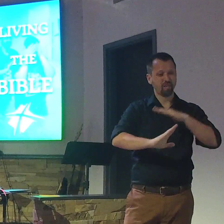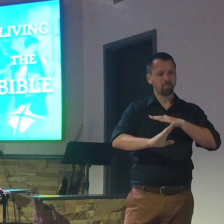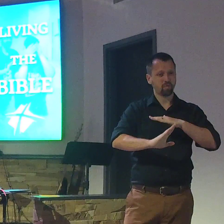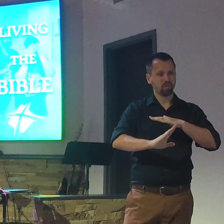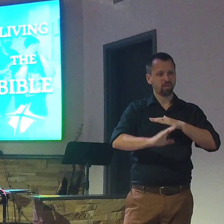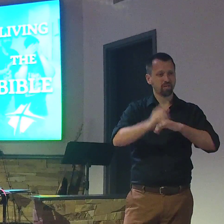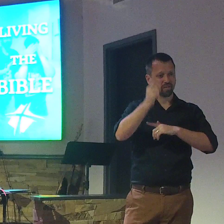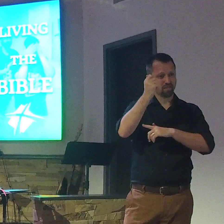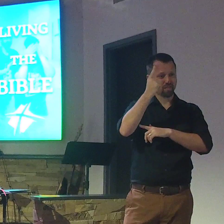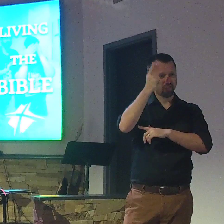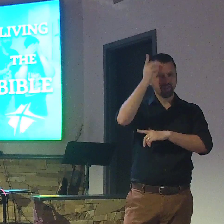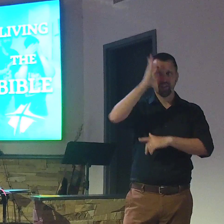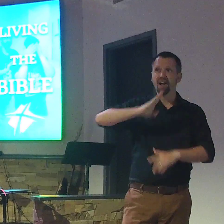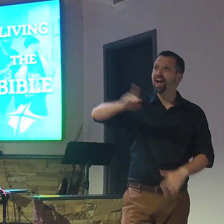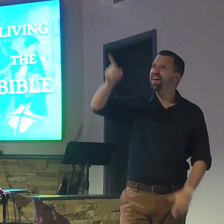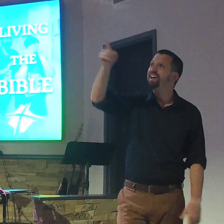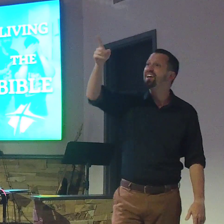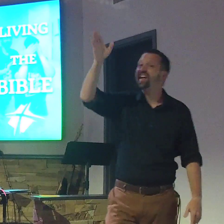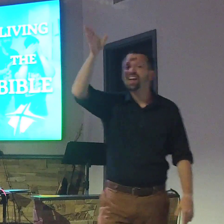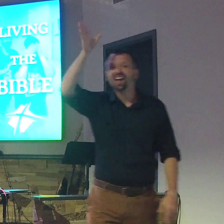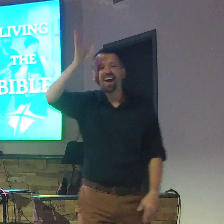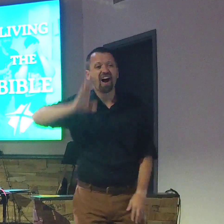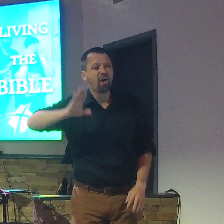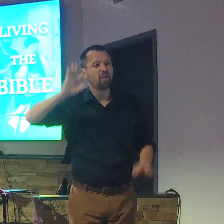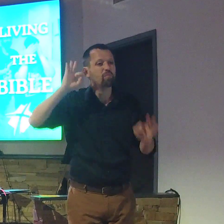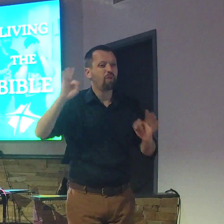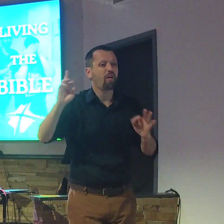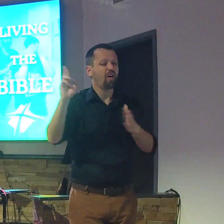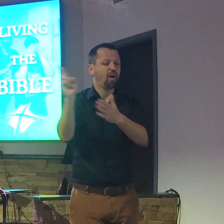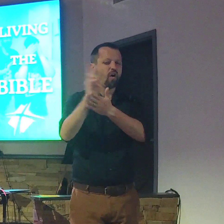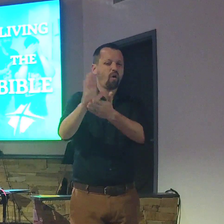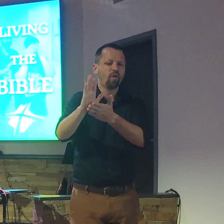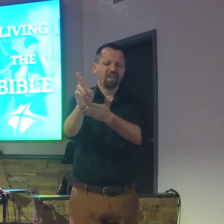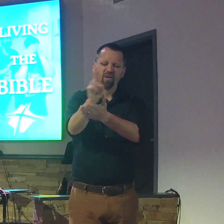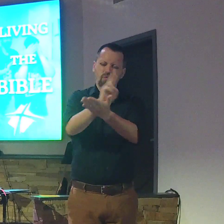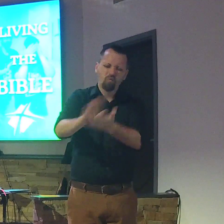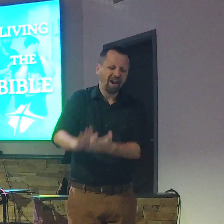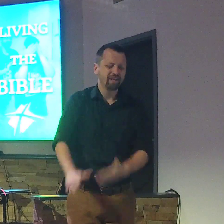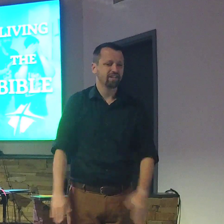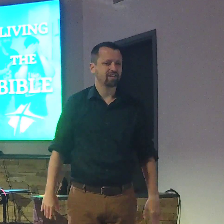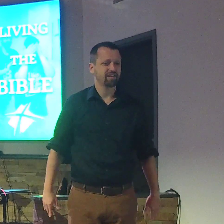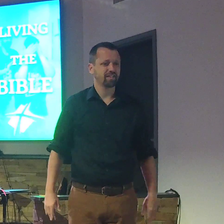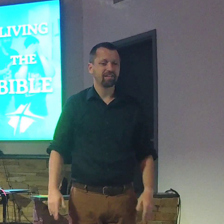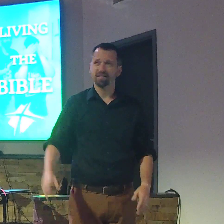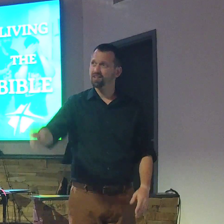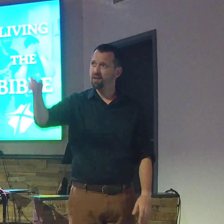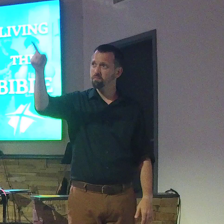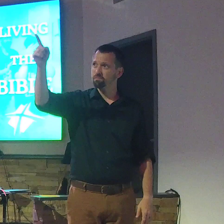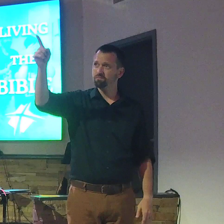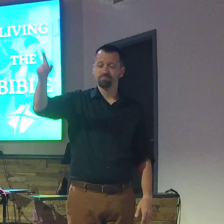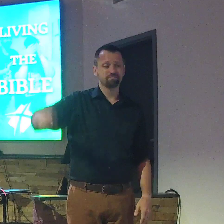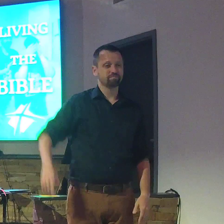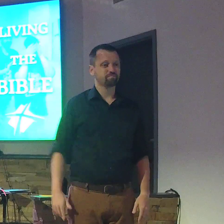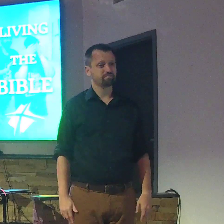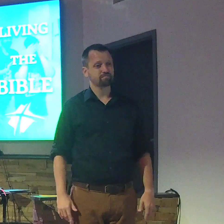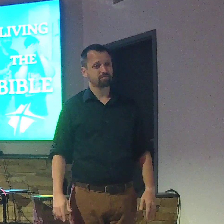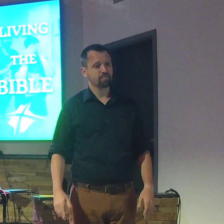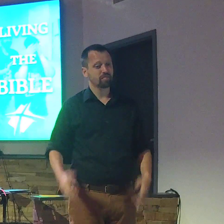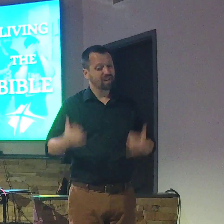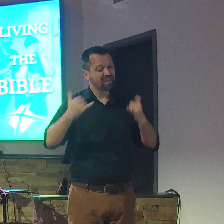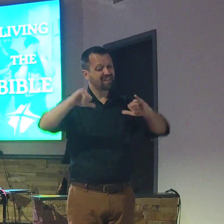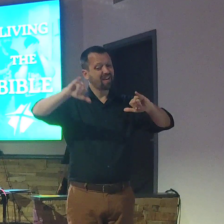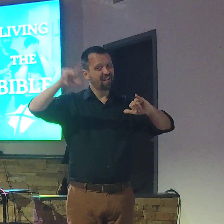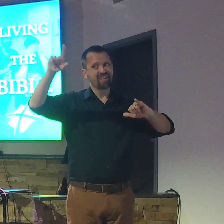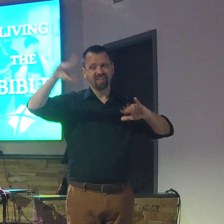that God is God. God is perfect. God is holy. God is righteous. But God still accepts